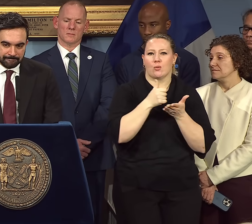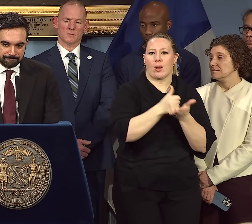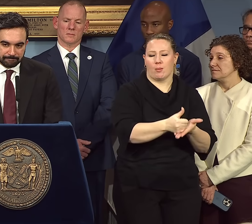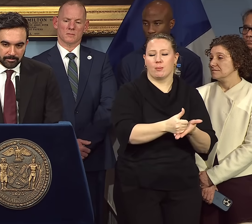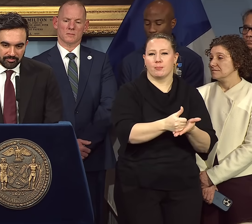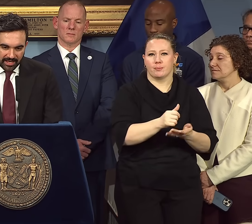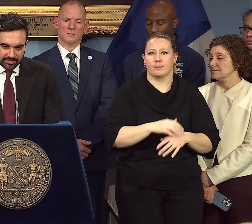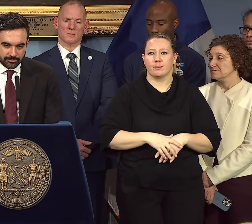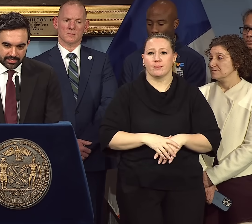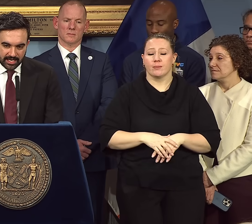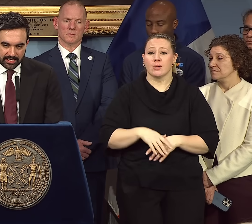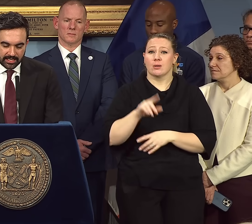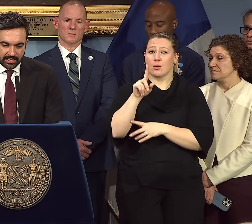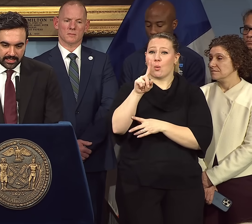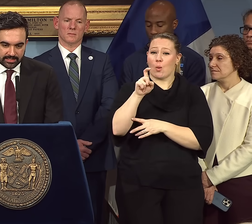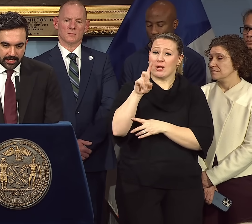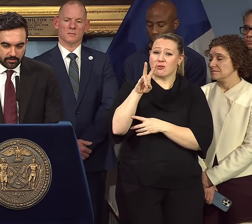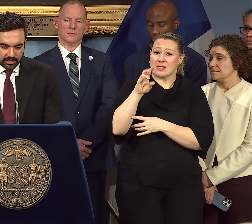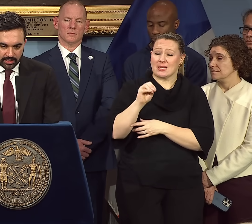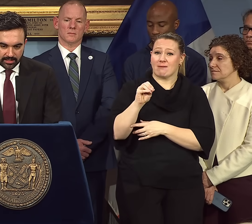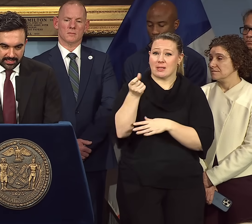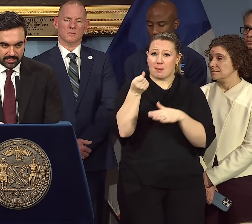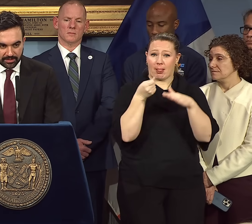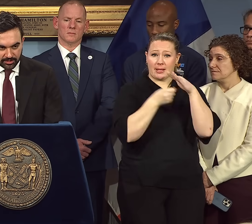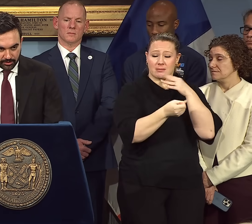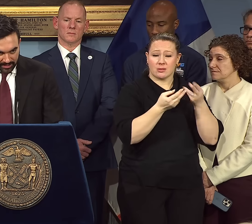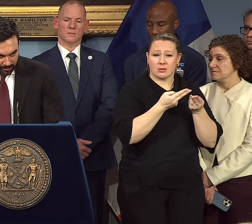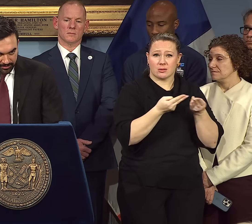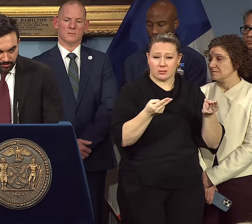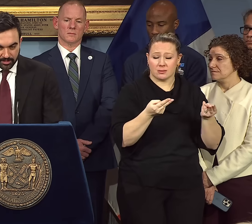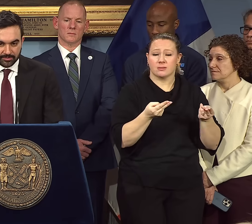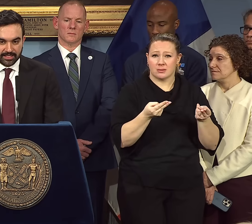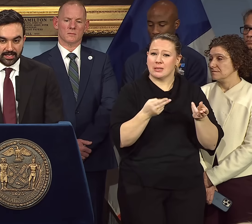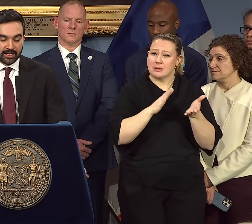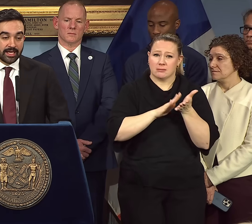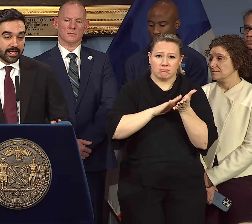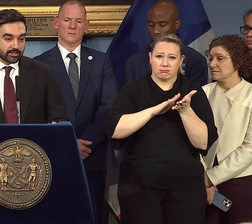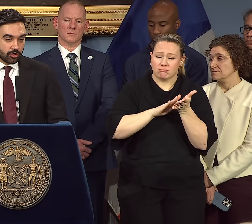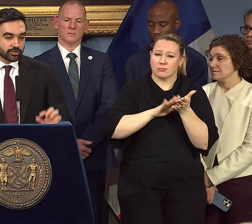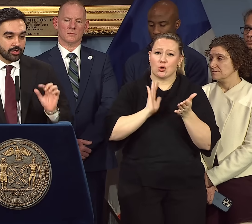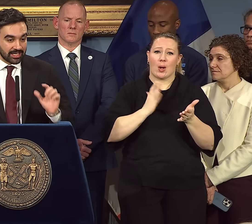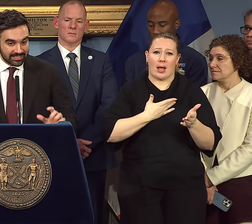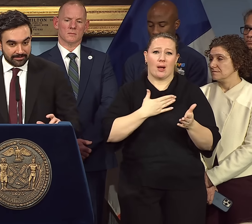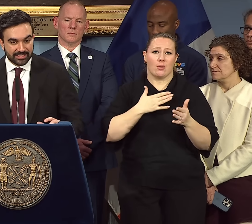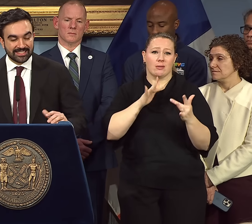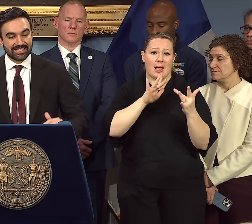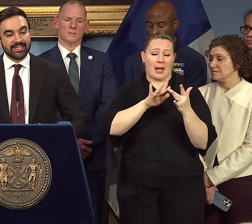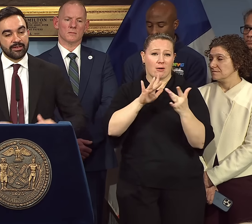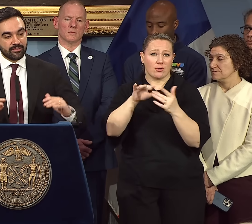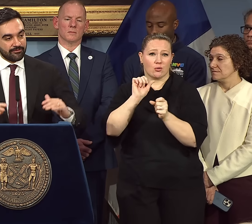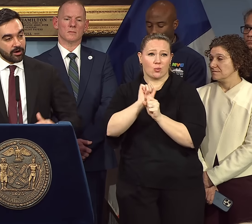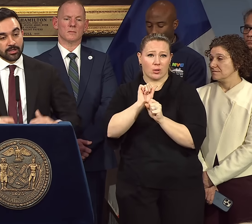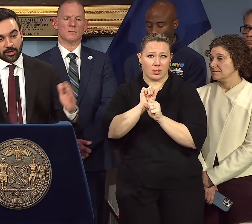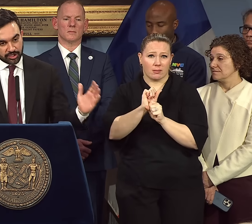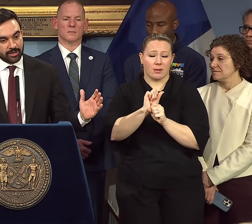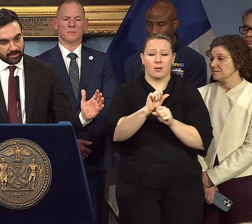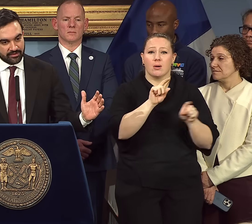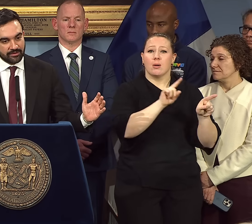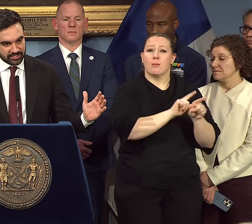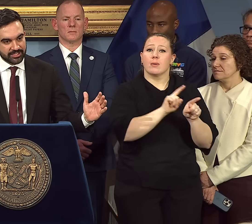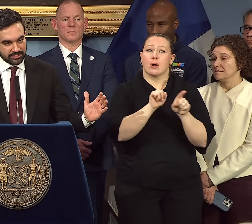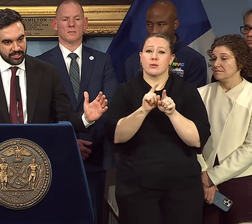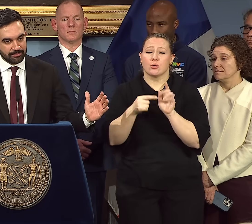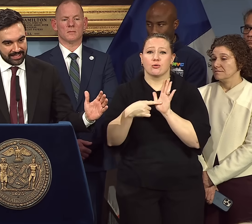placements, as you said, it's not only a testament to the outreach work that's being done, it's also a glimpse into the far larger